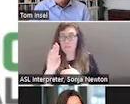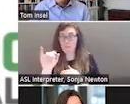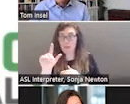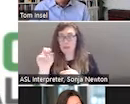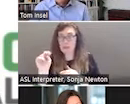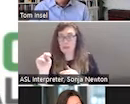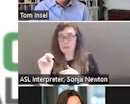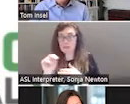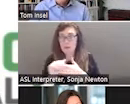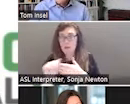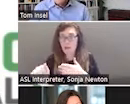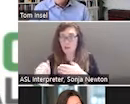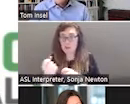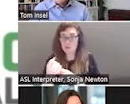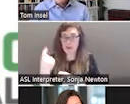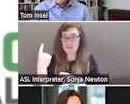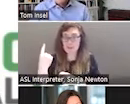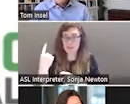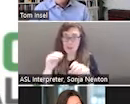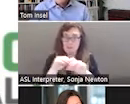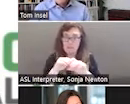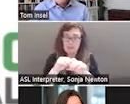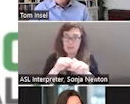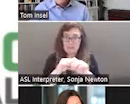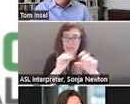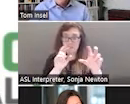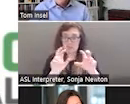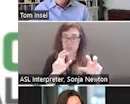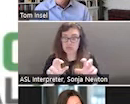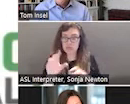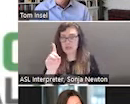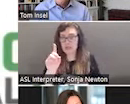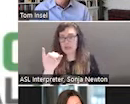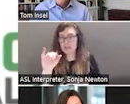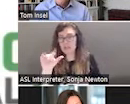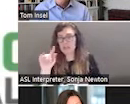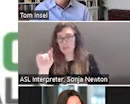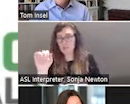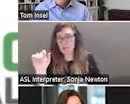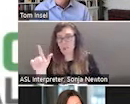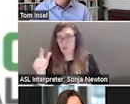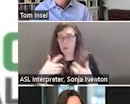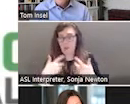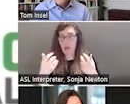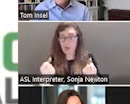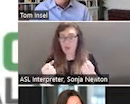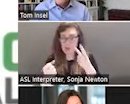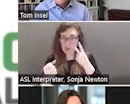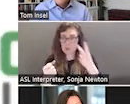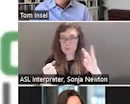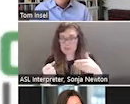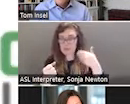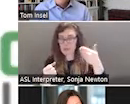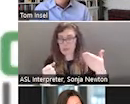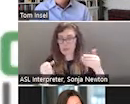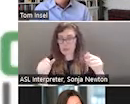year, being invested in digital health by far and away. As you'll see in the next slide,